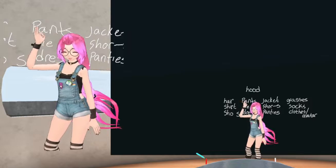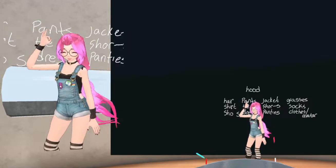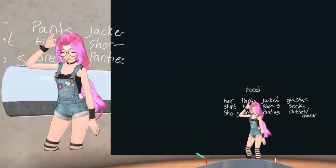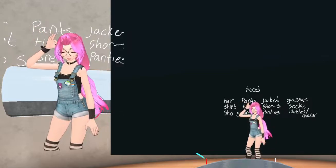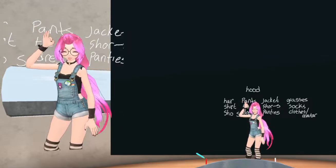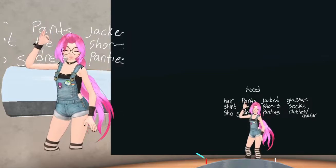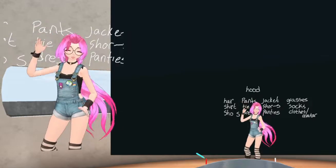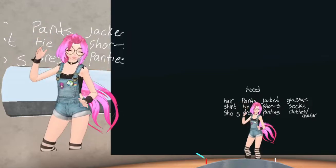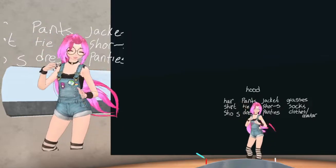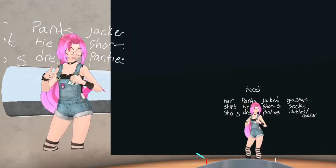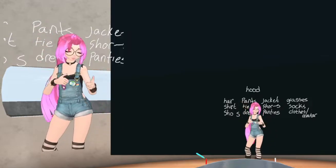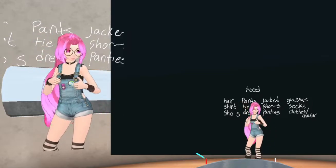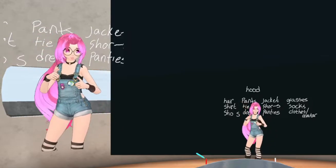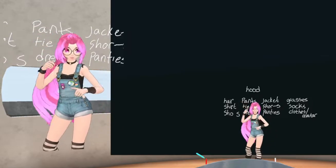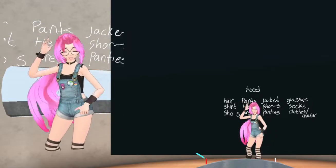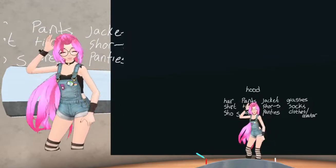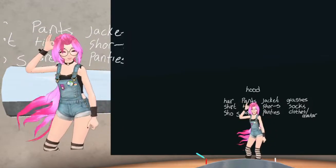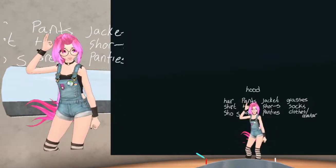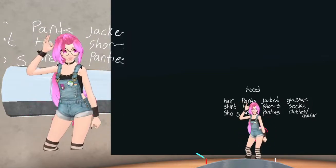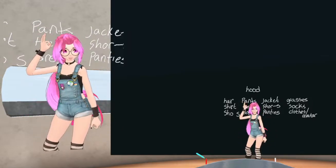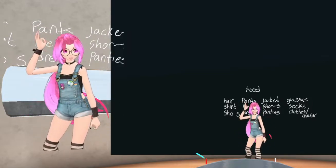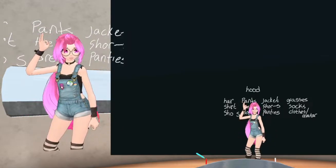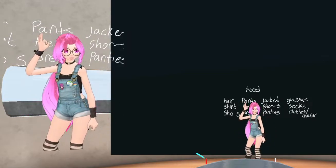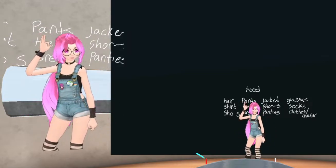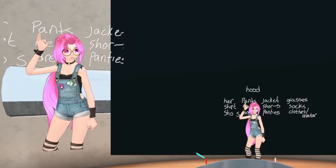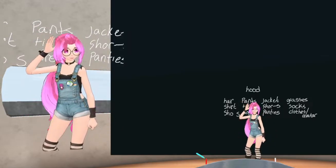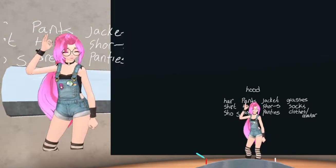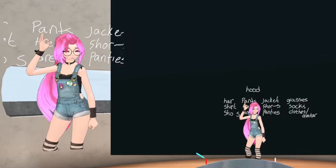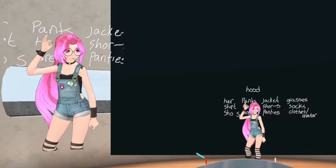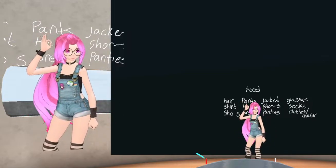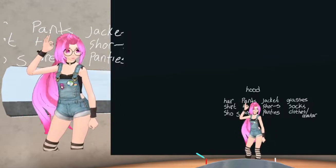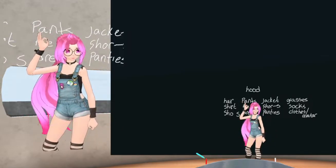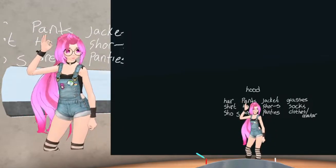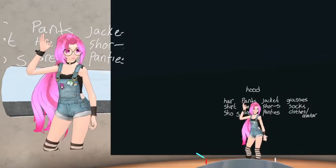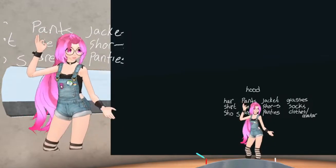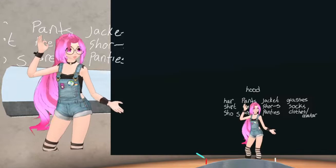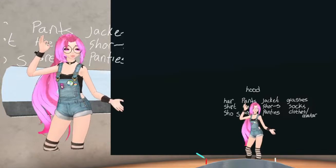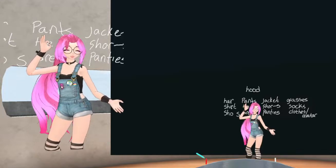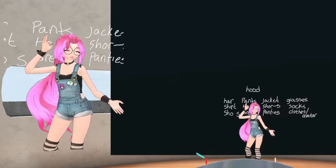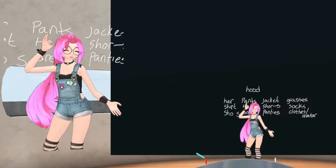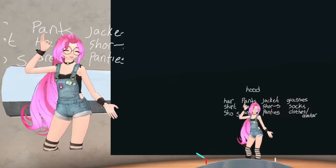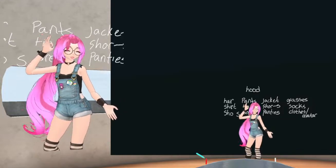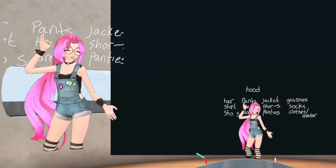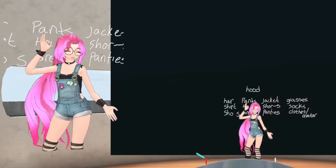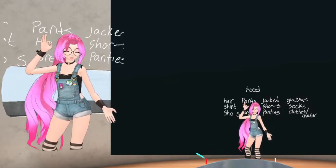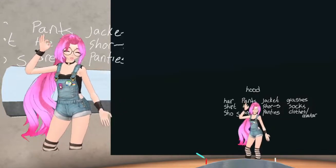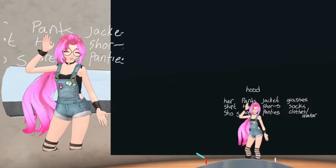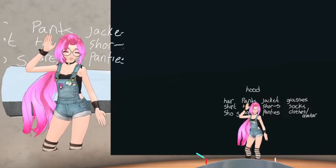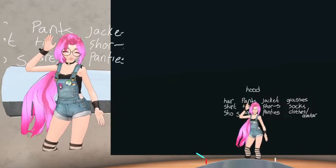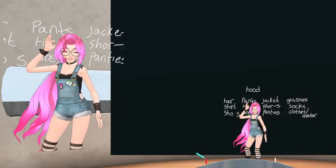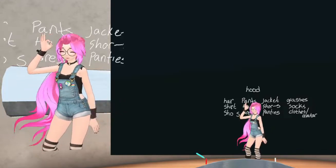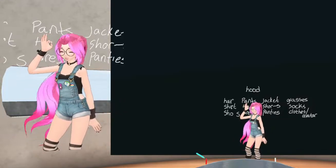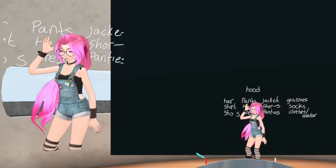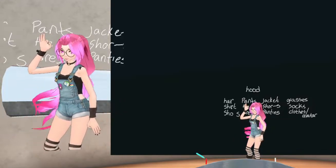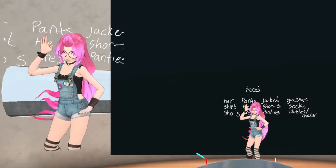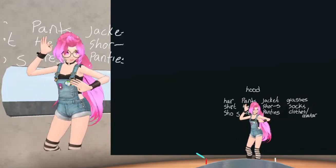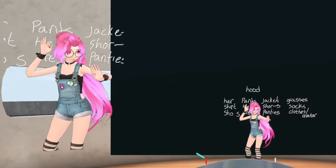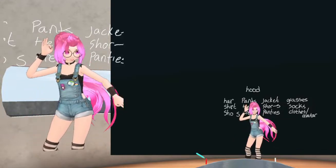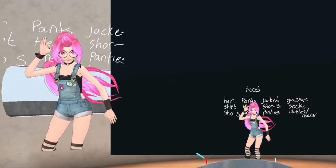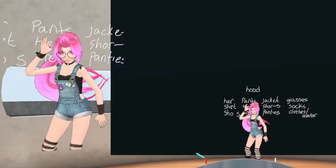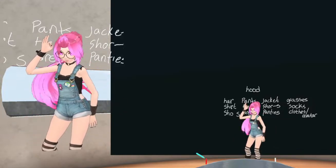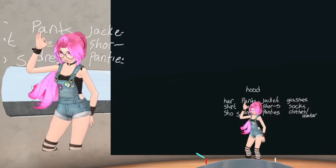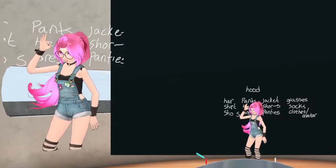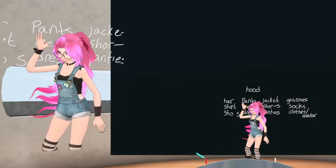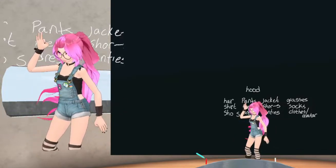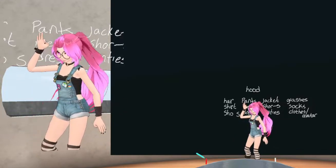like you pull your hair out. Don't be so aggressive with it, but just like a little tug. What? You learned that like so early on. Come on. You should